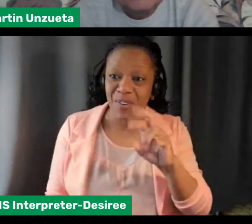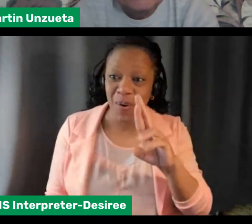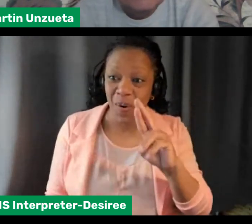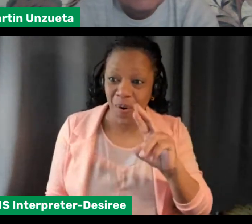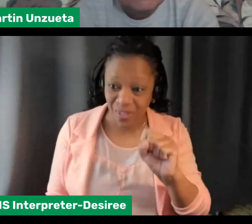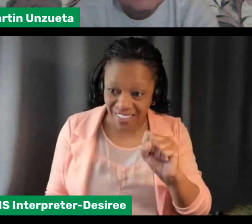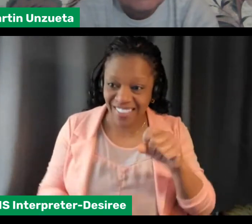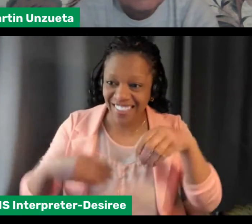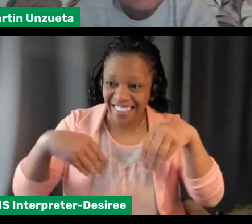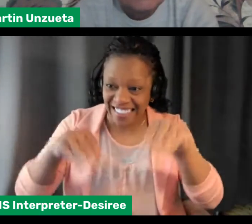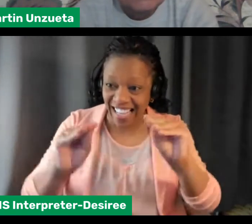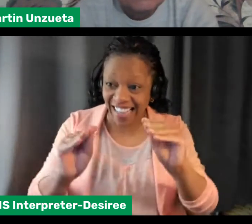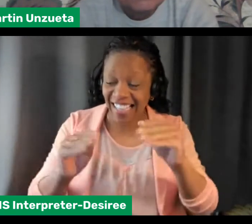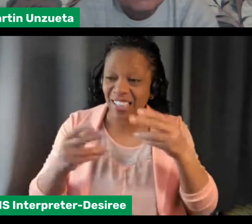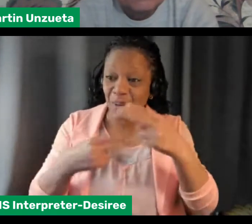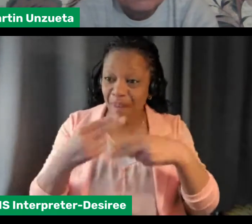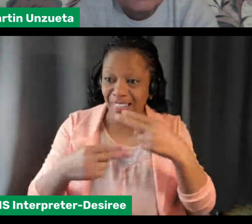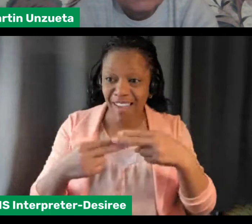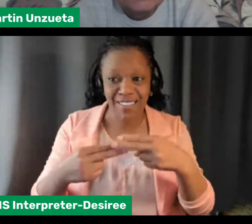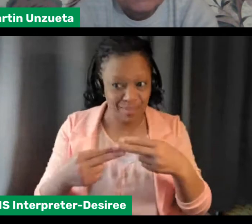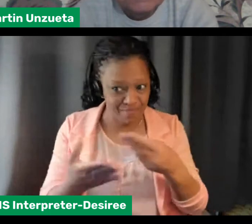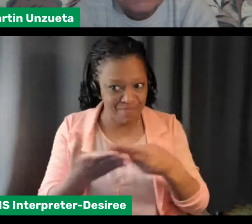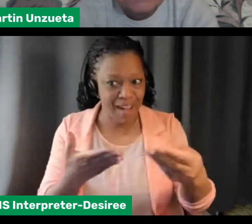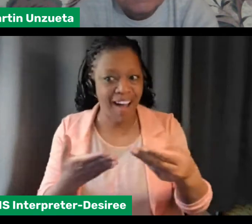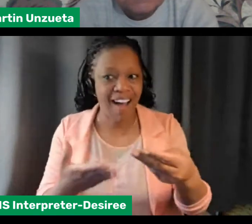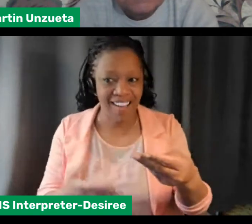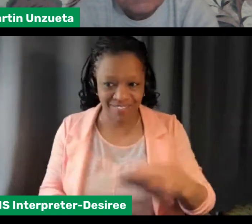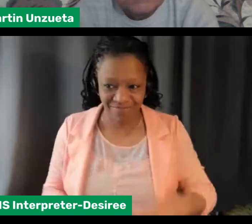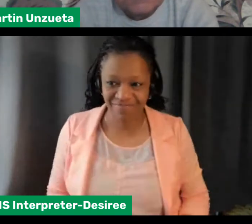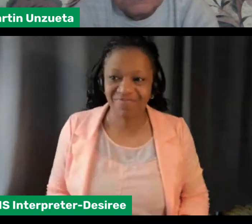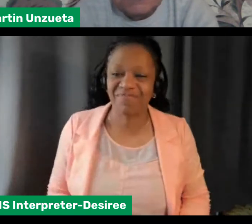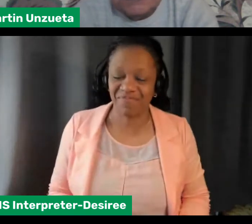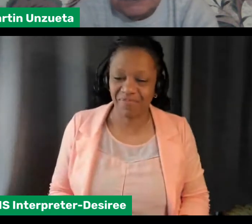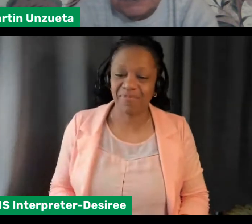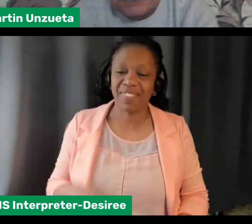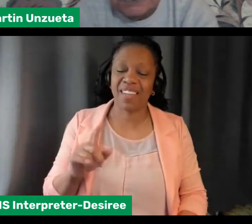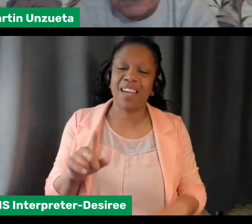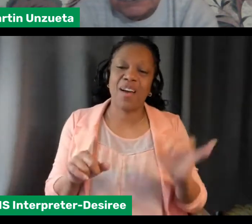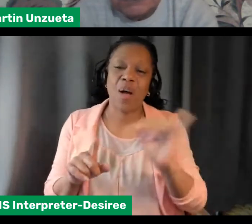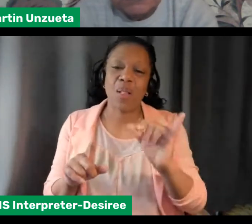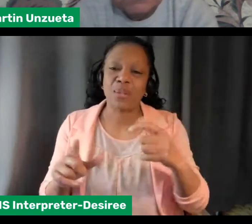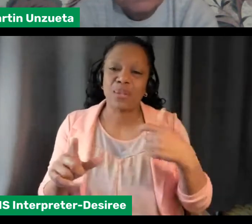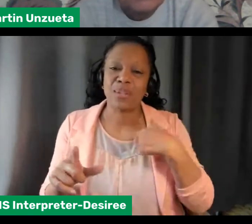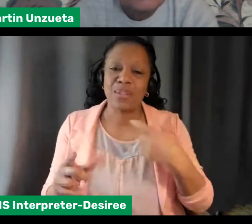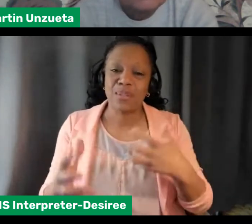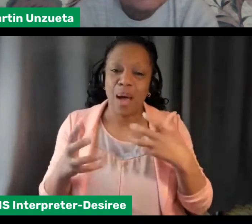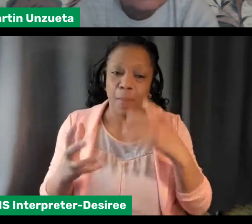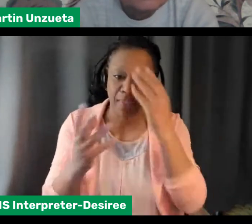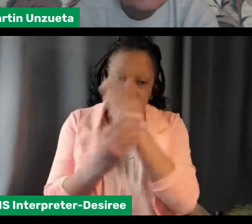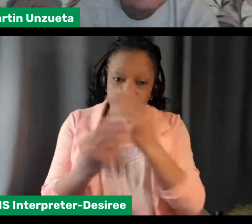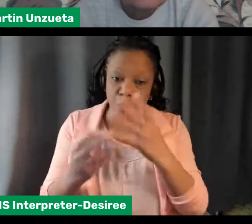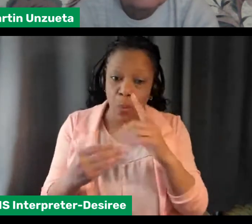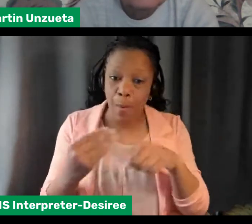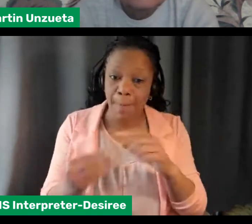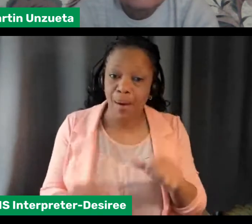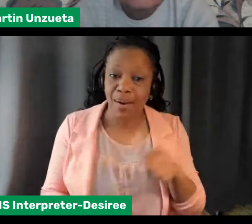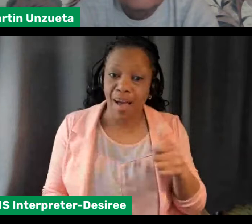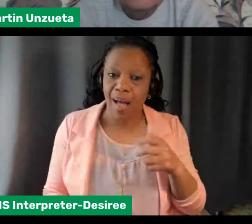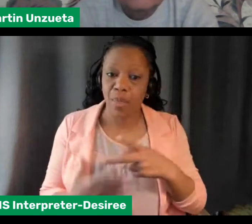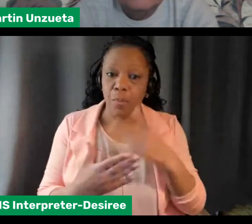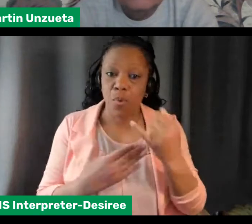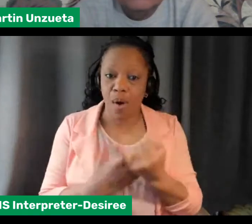Okay, I also wanted to let you know about some other projects that